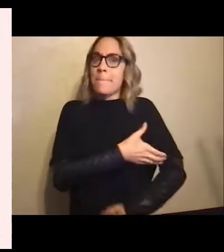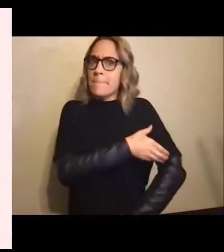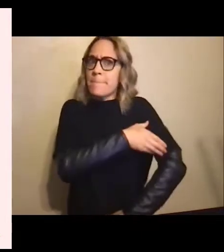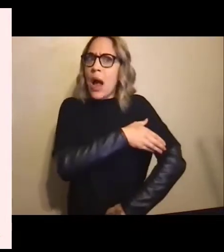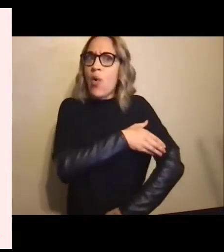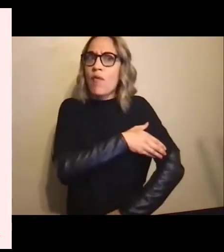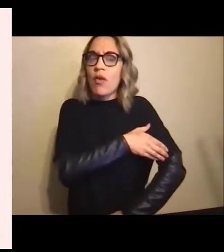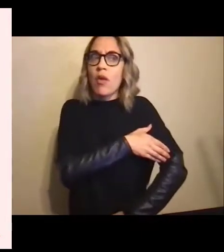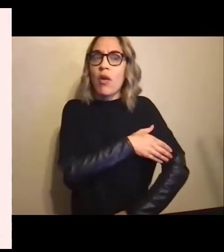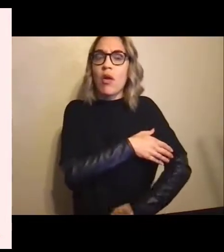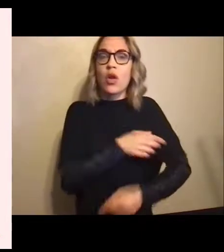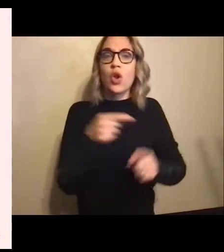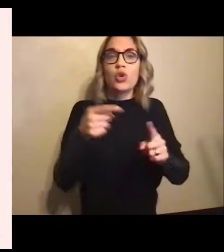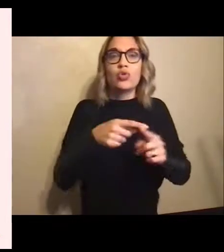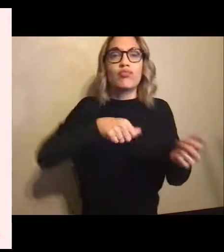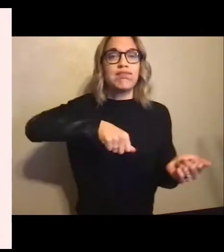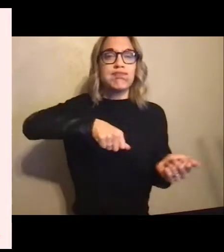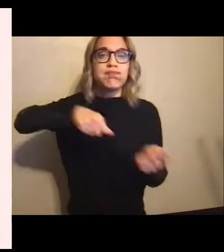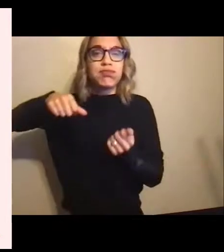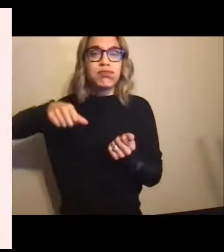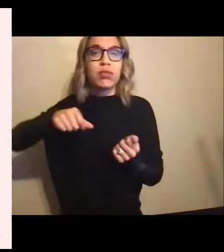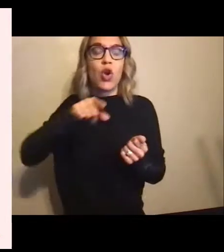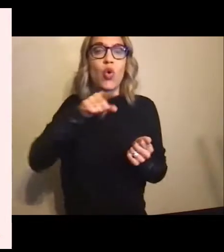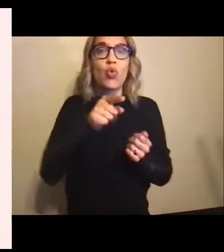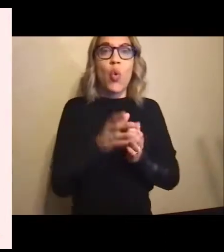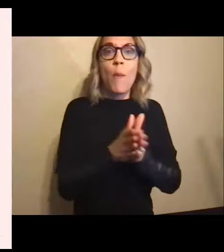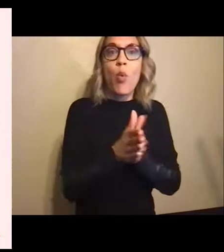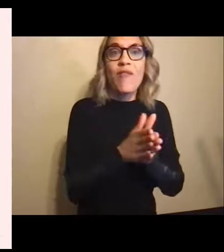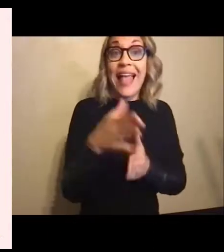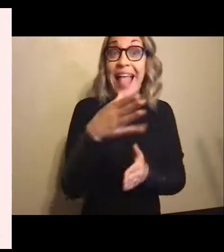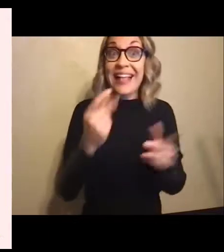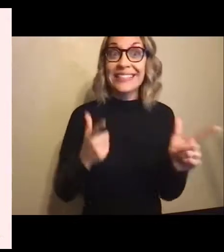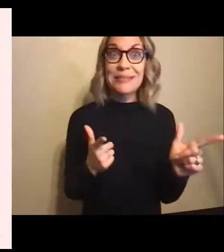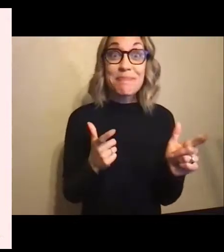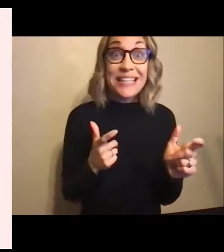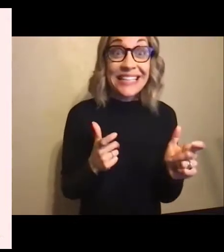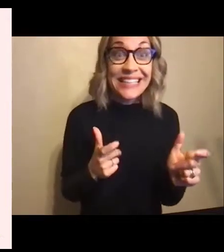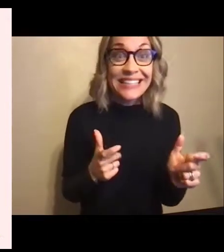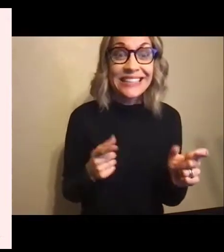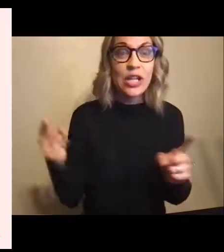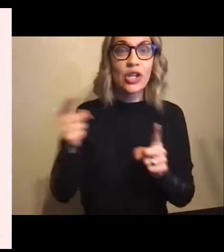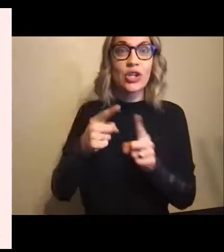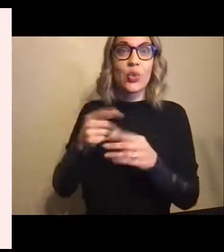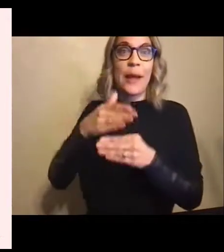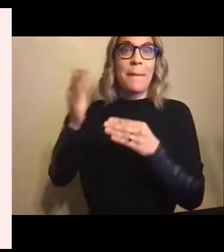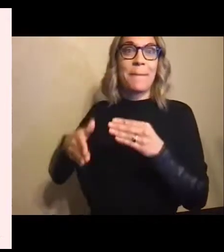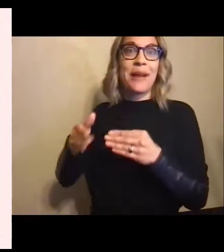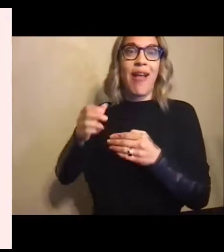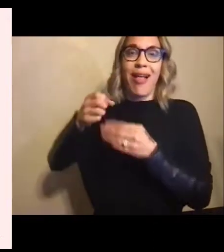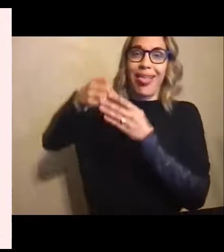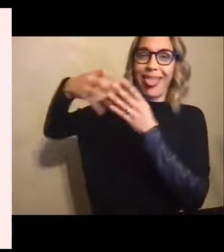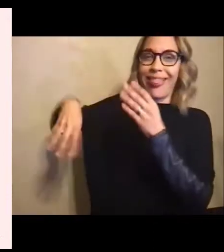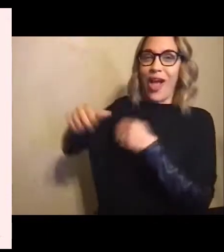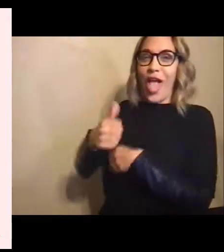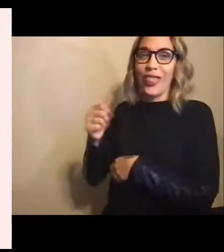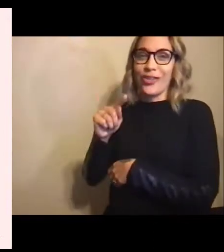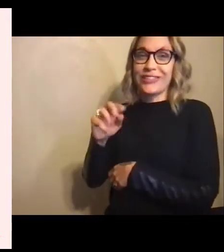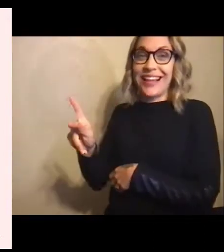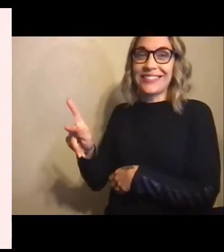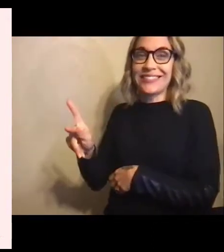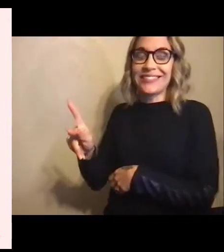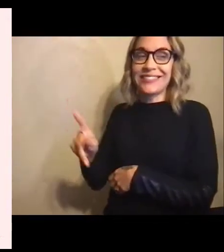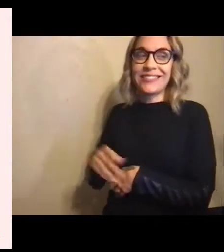you hate, you're going to feel empowered and you're going to be ready to increase your motivation and